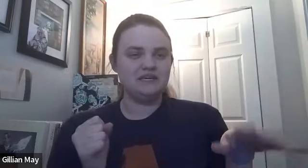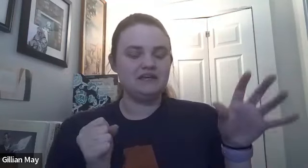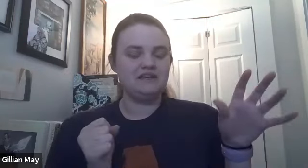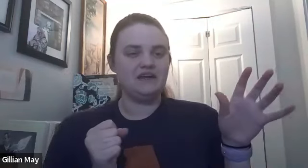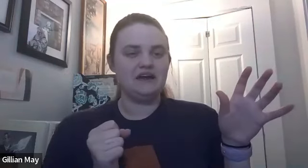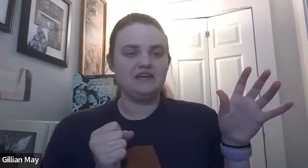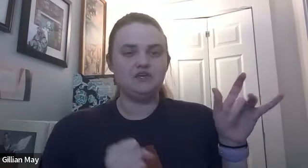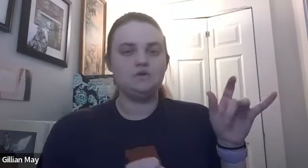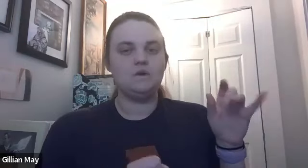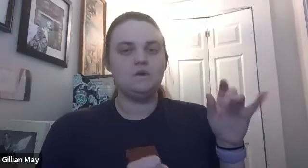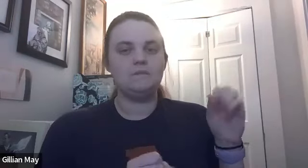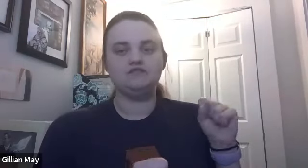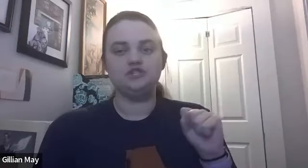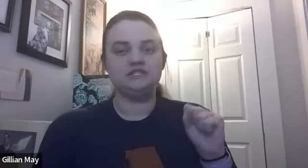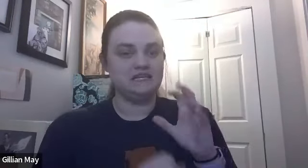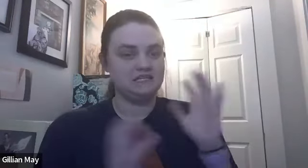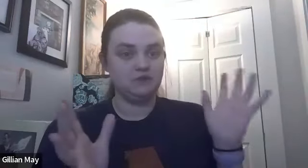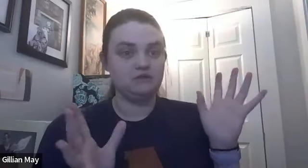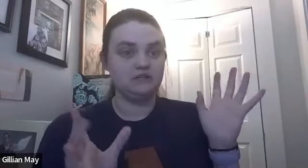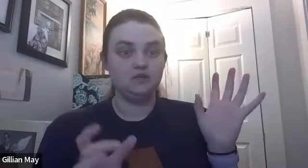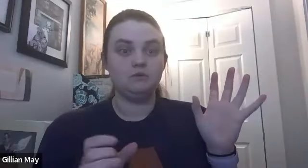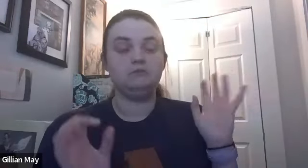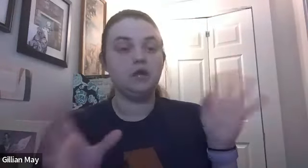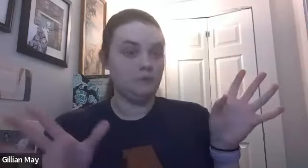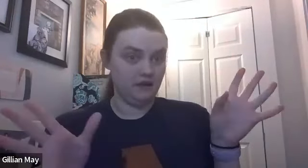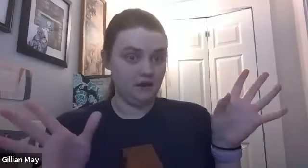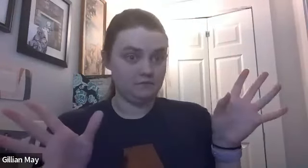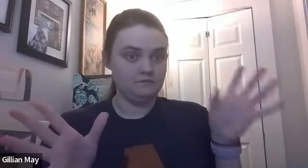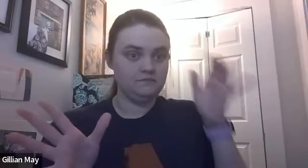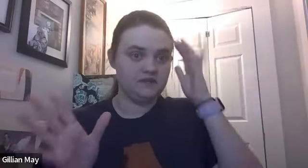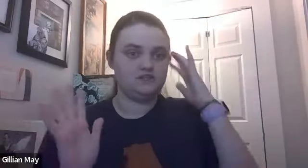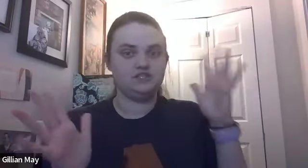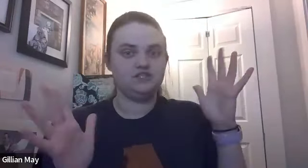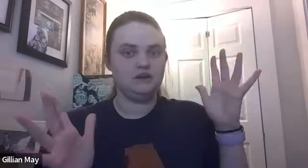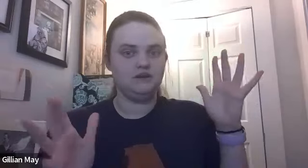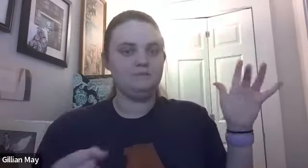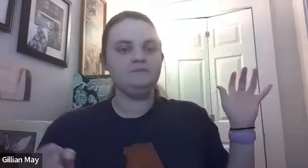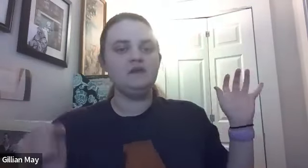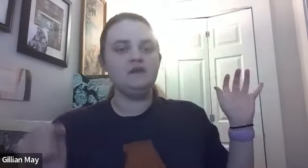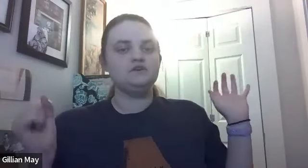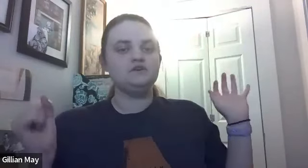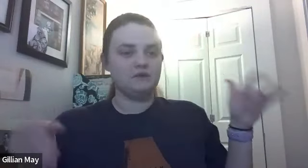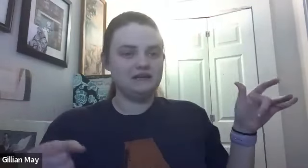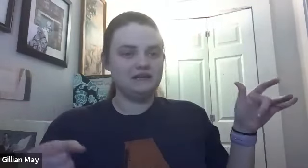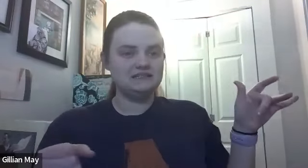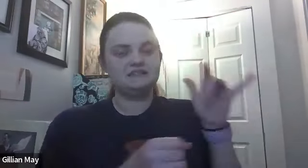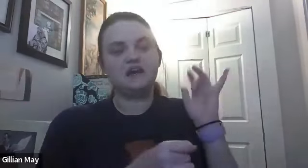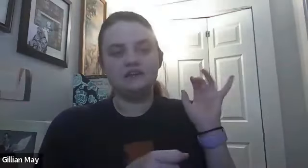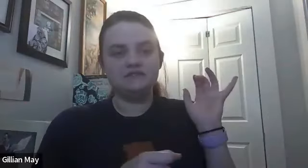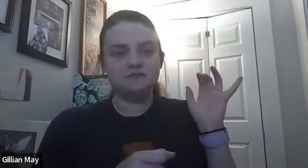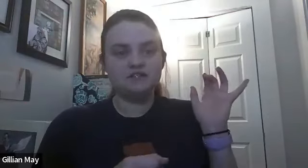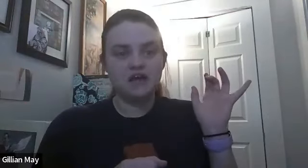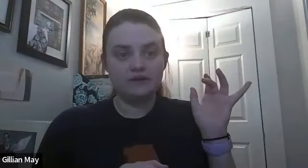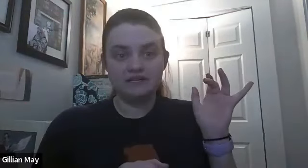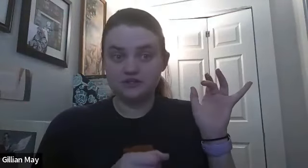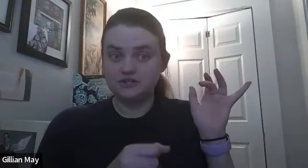be like you are out to just explode, like you are blowing up because you're just so angry. So what it is it's kind of similar to how we did our